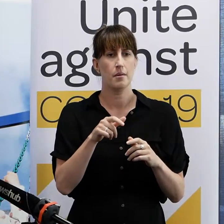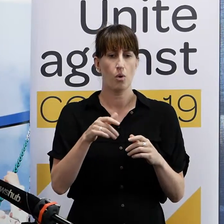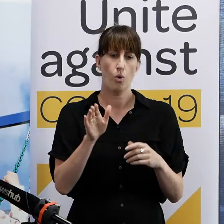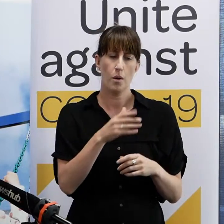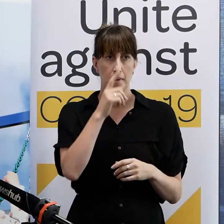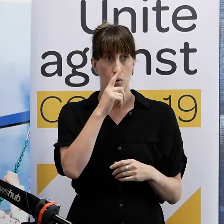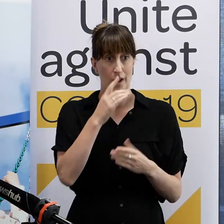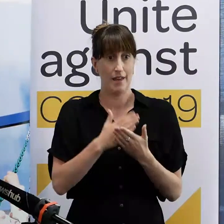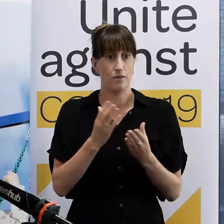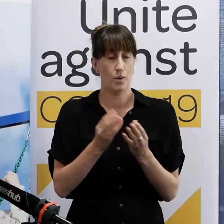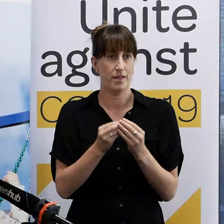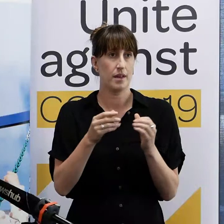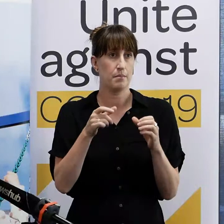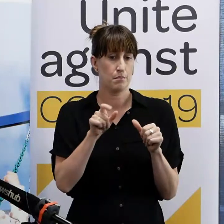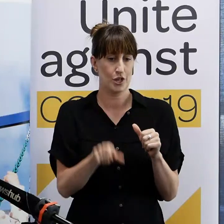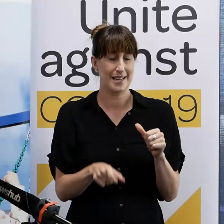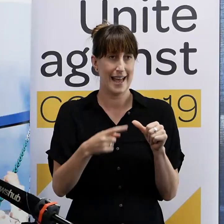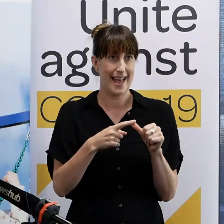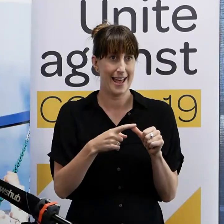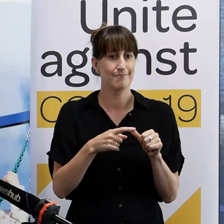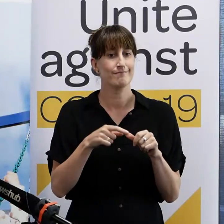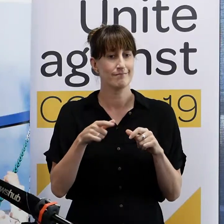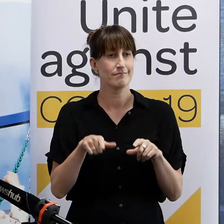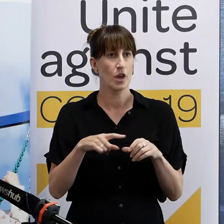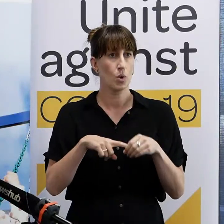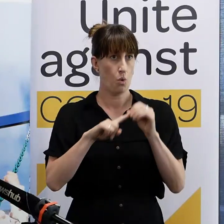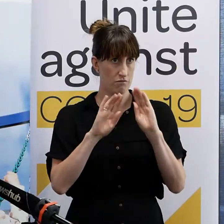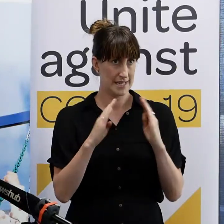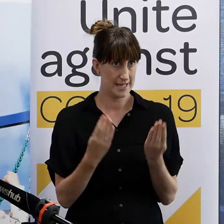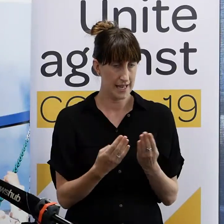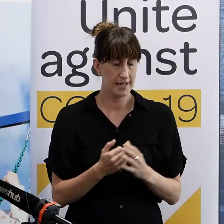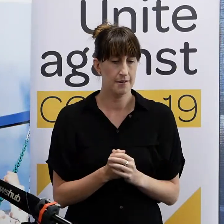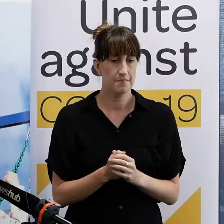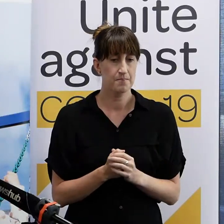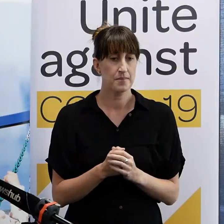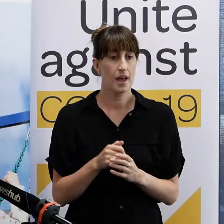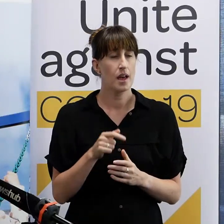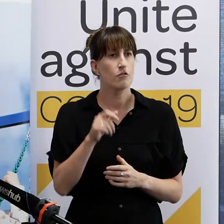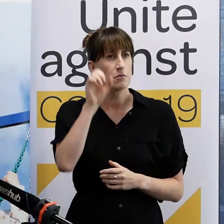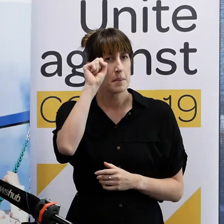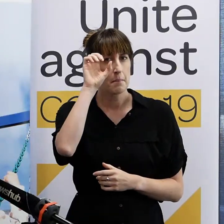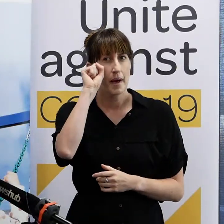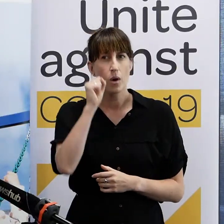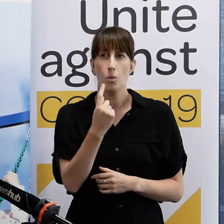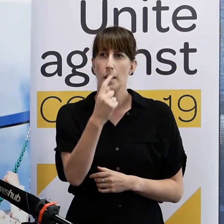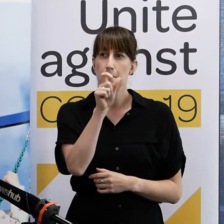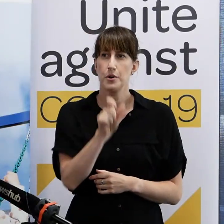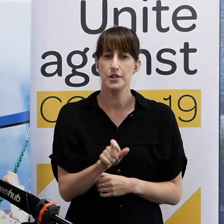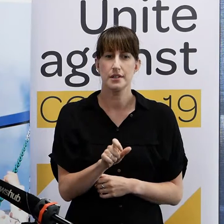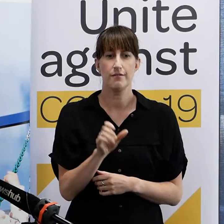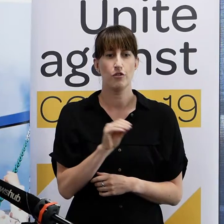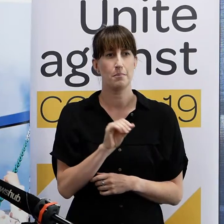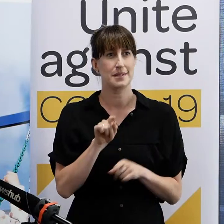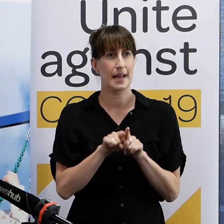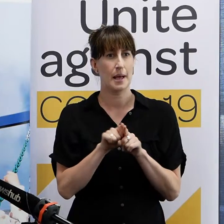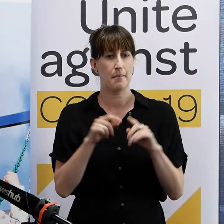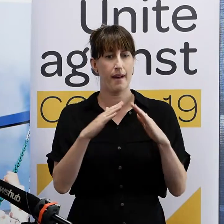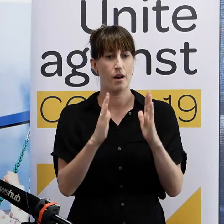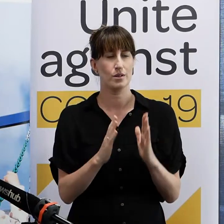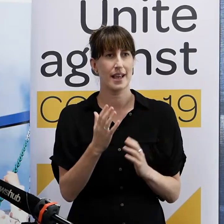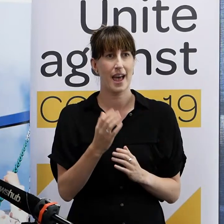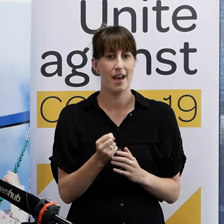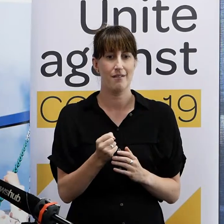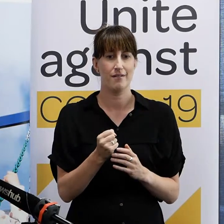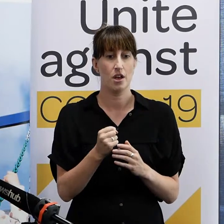facility. I'm pleased to report that the household member, who you may recall had that initial very weak positive test,